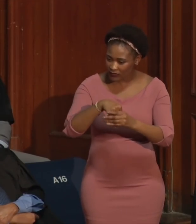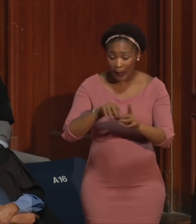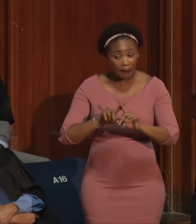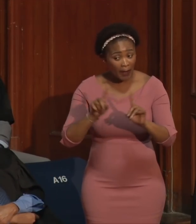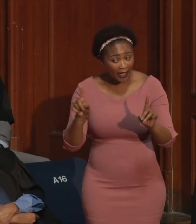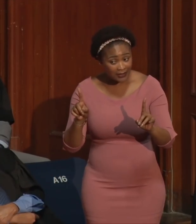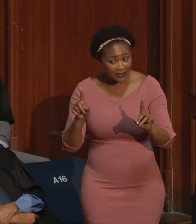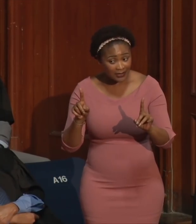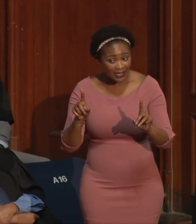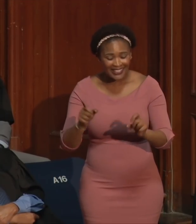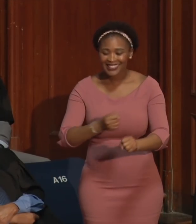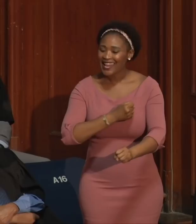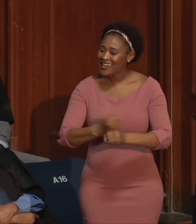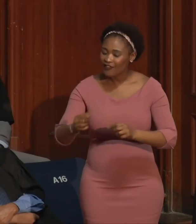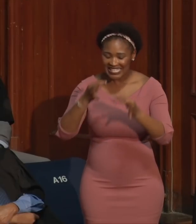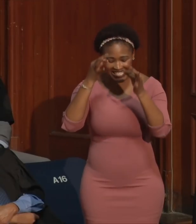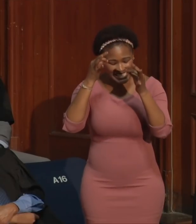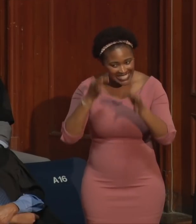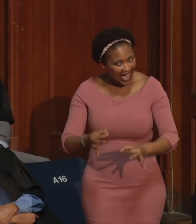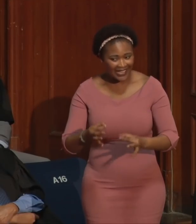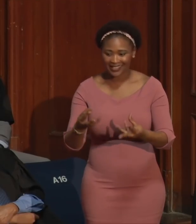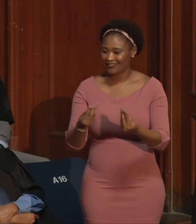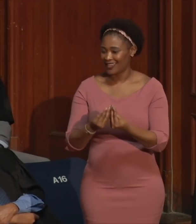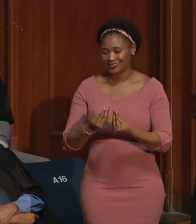but they were never deciding factors.